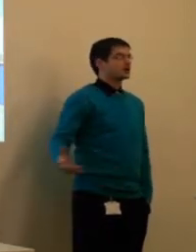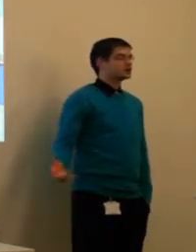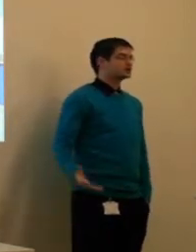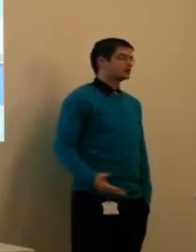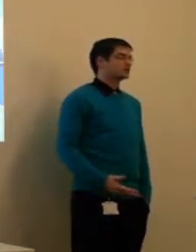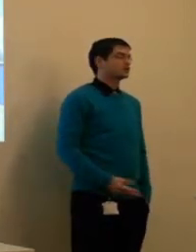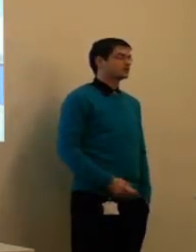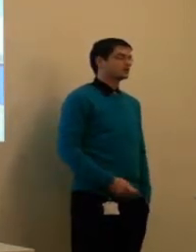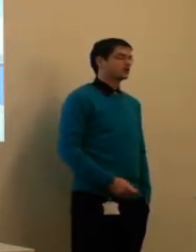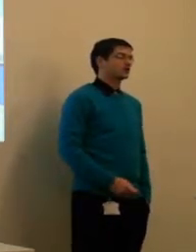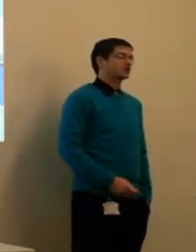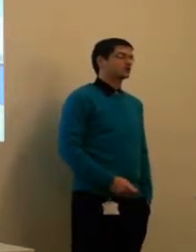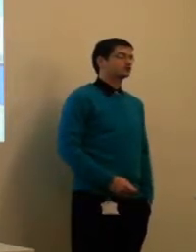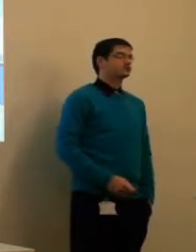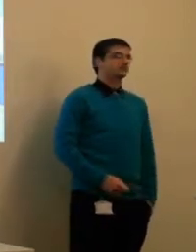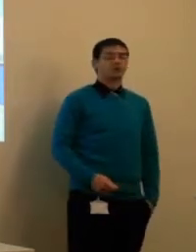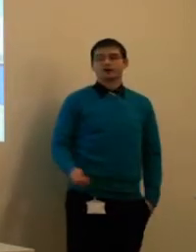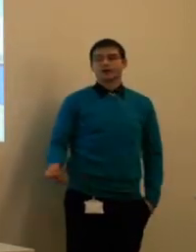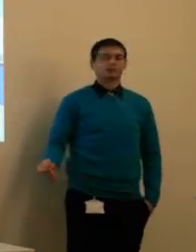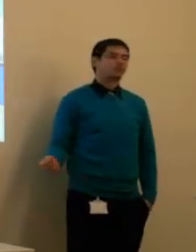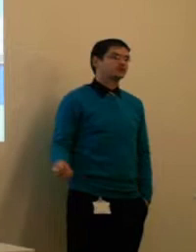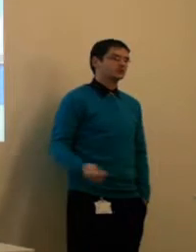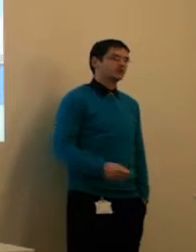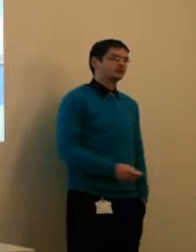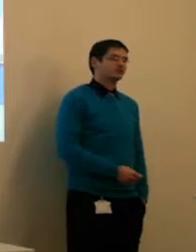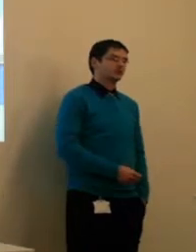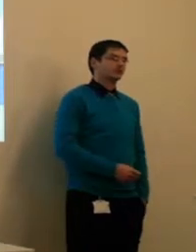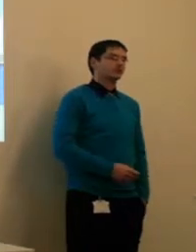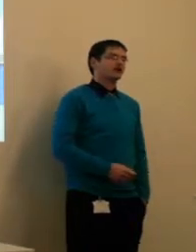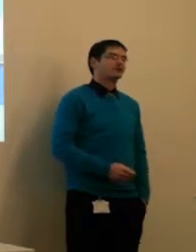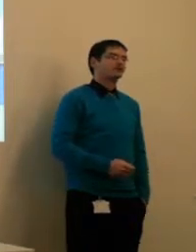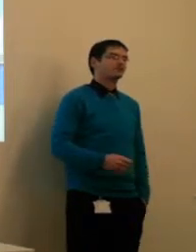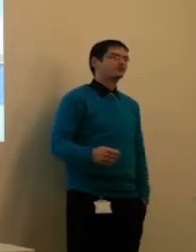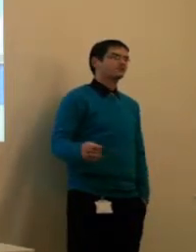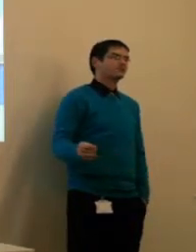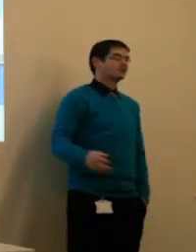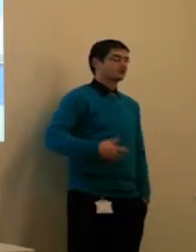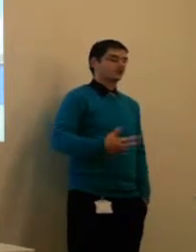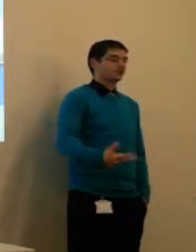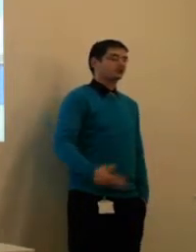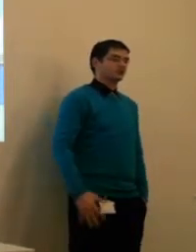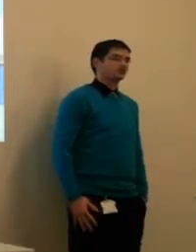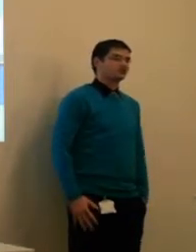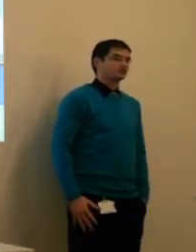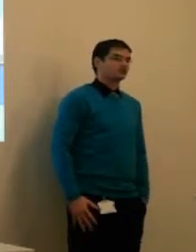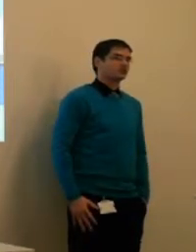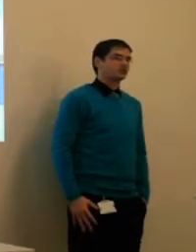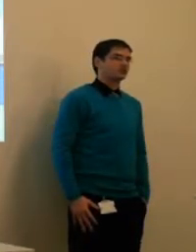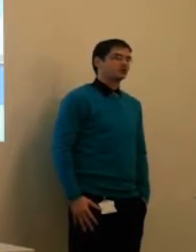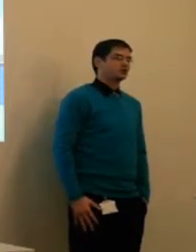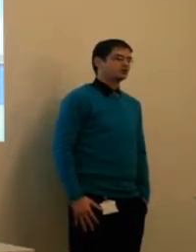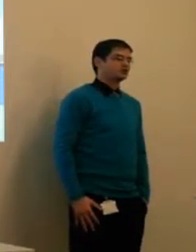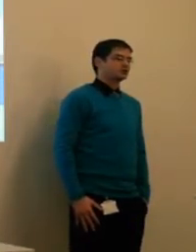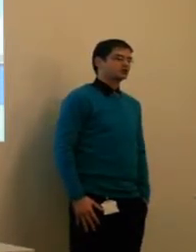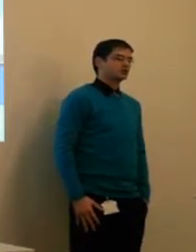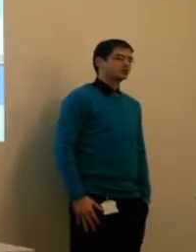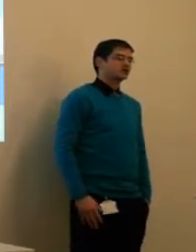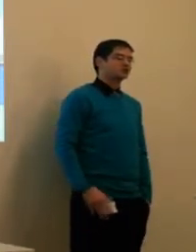gestures here and there with him and i've learned a couple myself through the um the development of the system but it's just in case